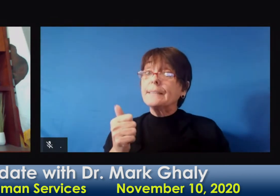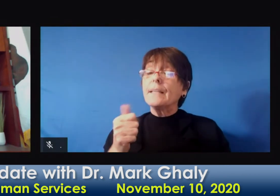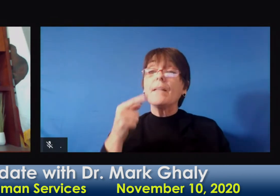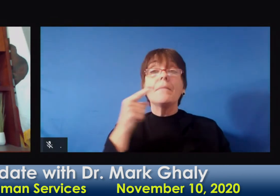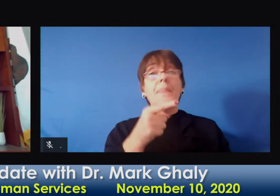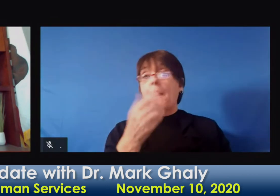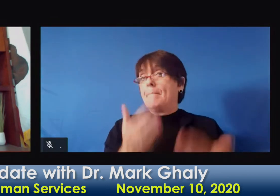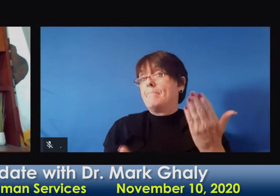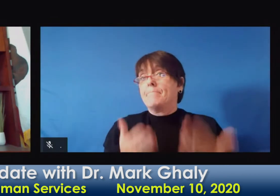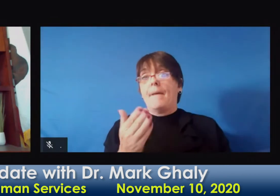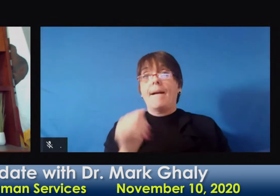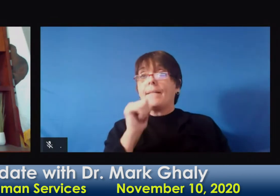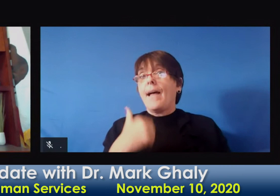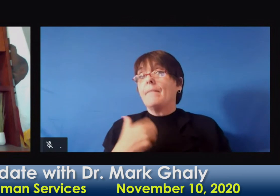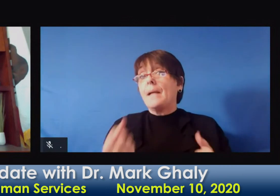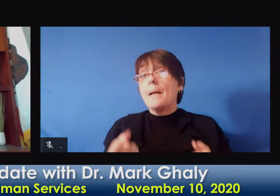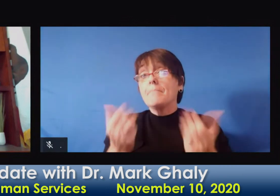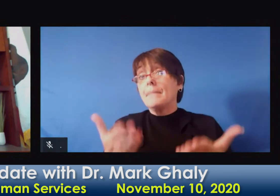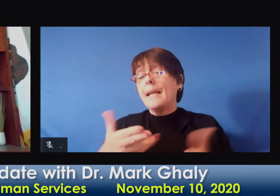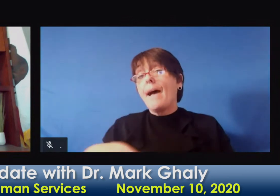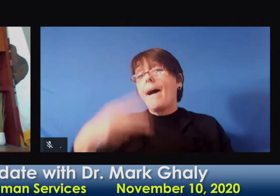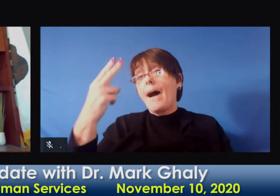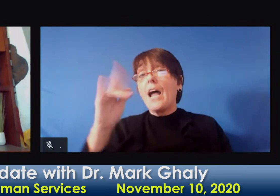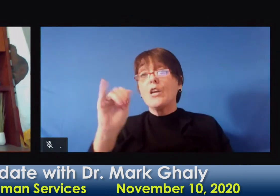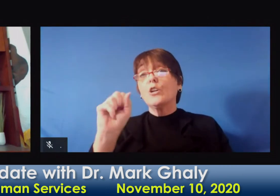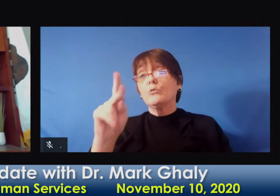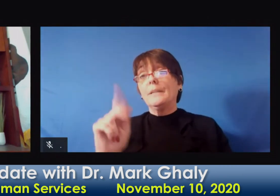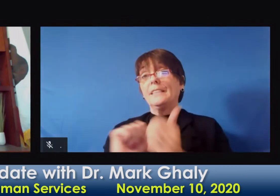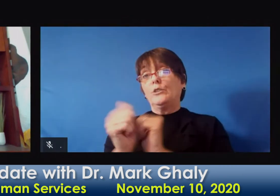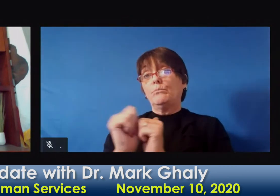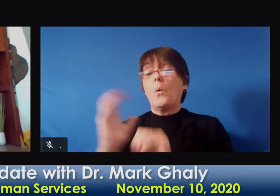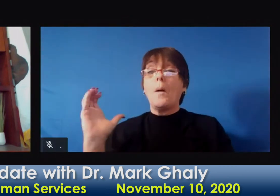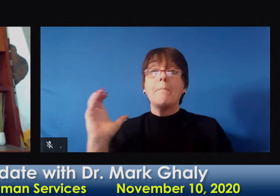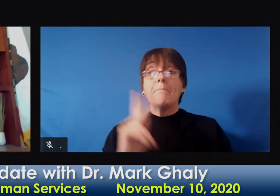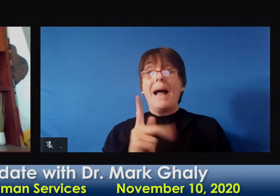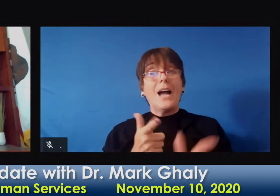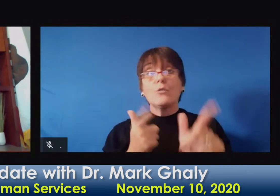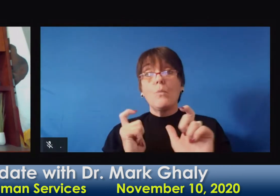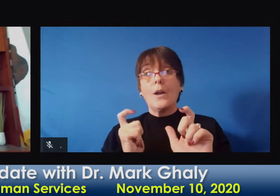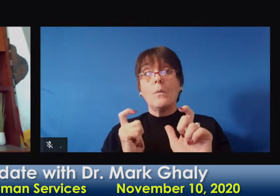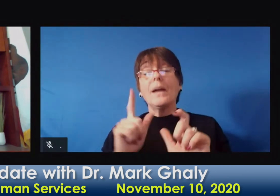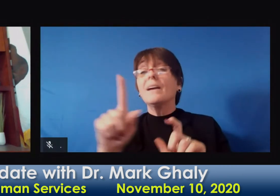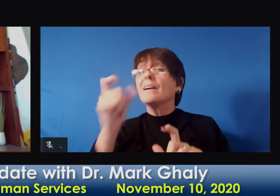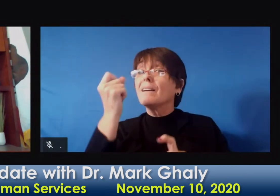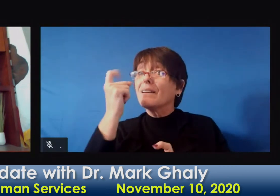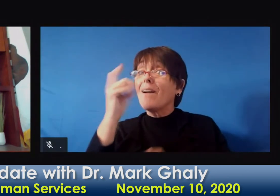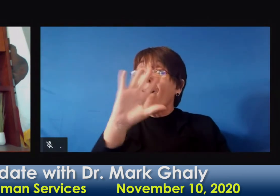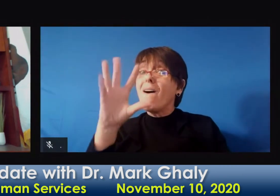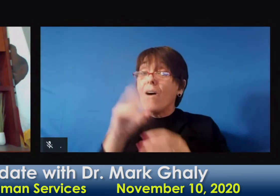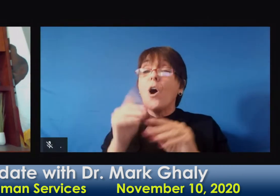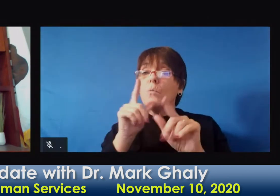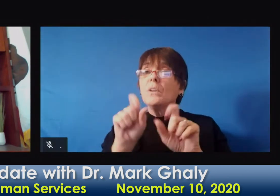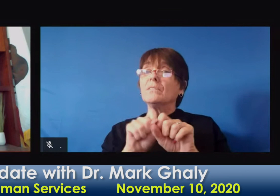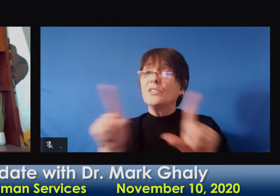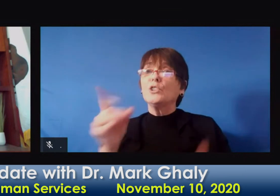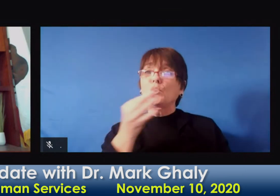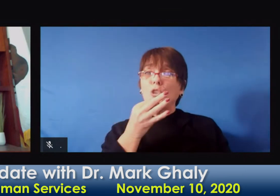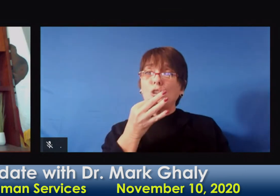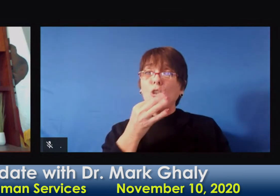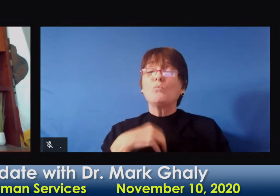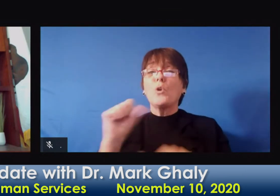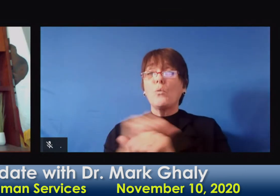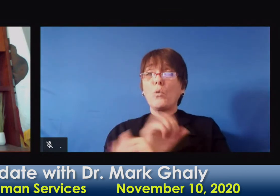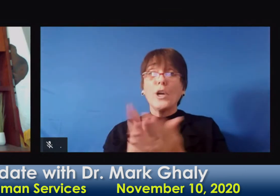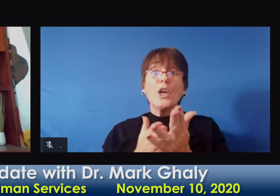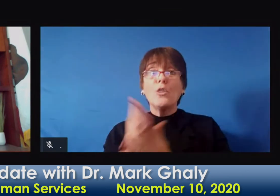not have as many of the higher risk sports return right away. But all of this will be released soon, working through some of those